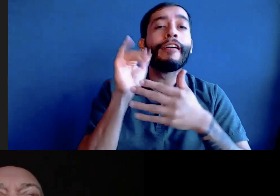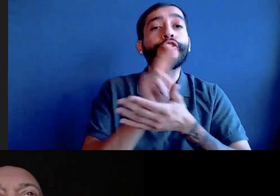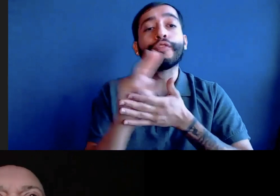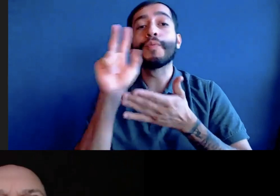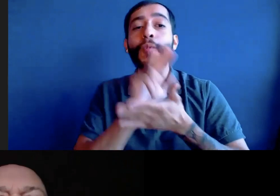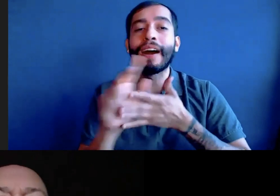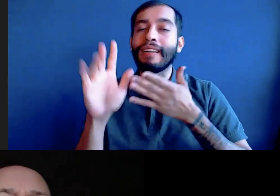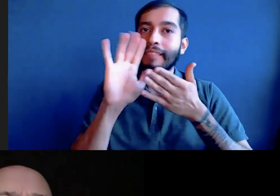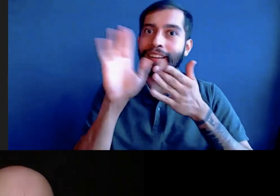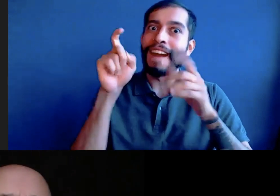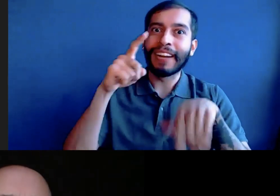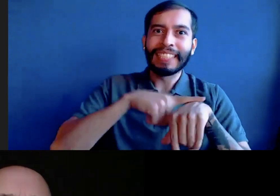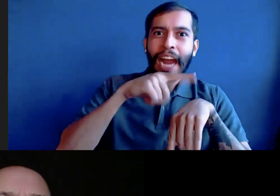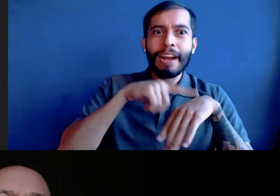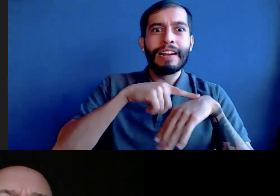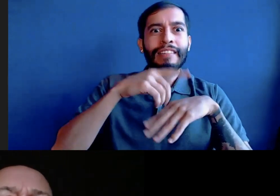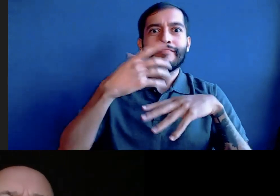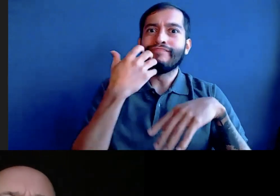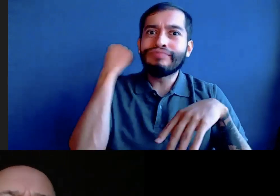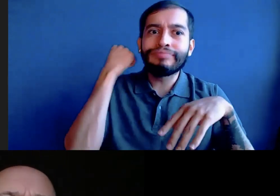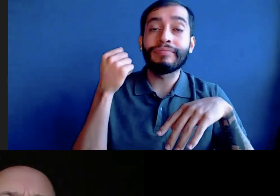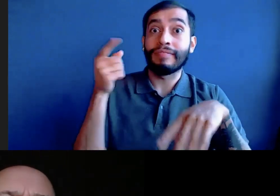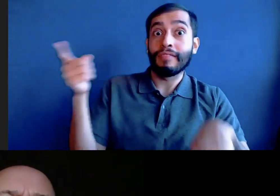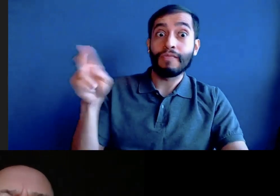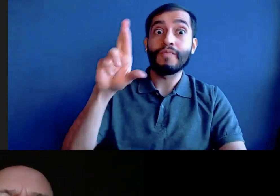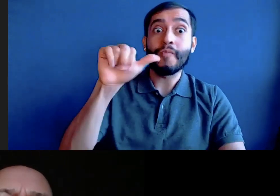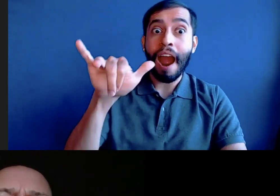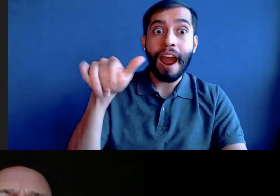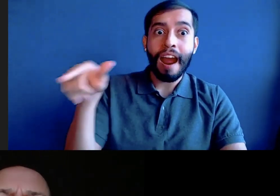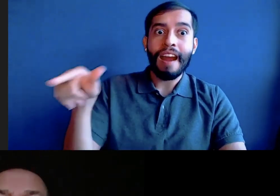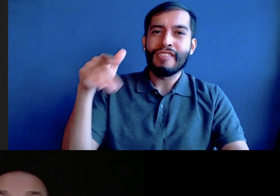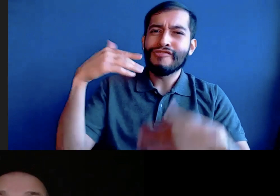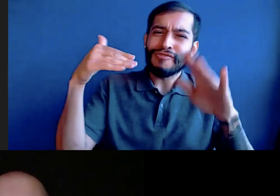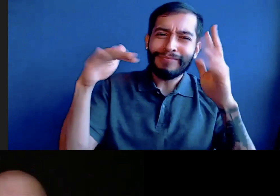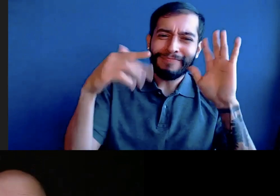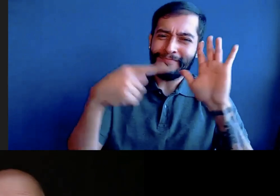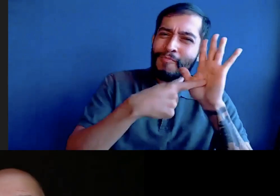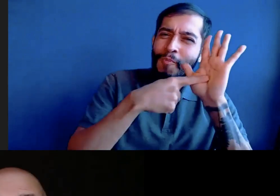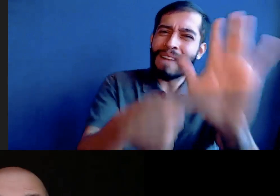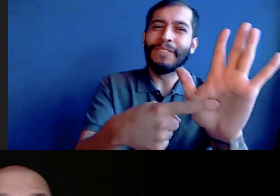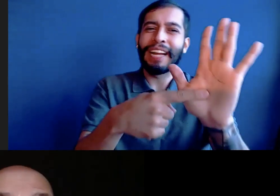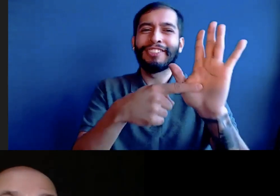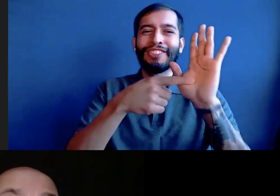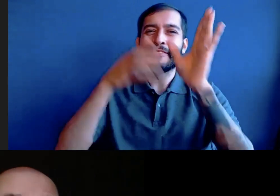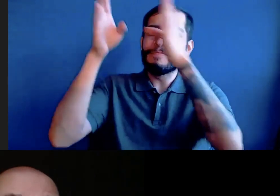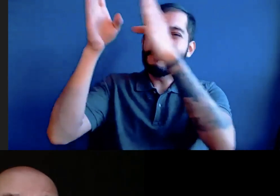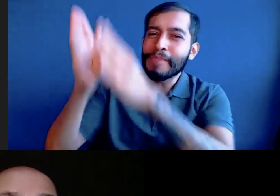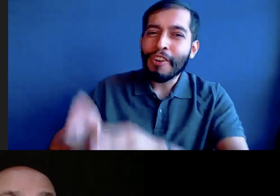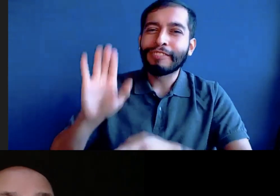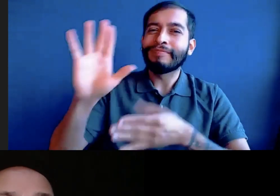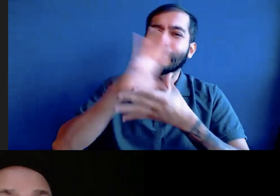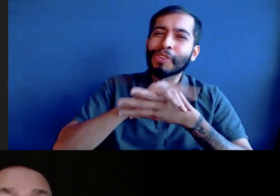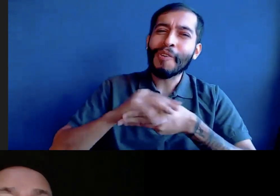that totally reflect the people whose stories he's trying to tell. And that's, for me, is one of the key things